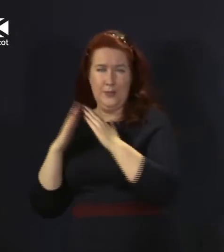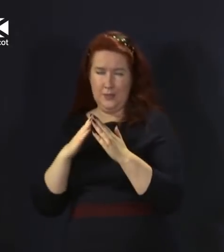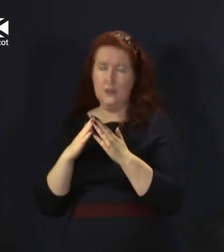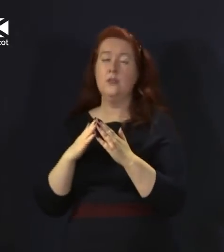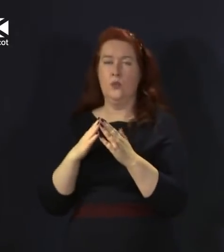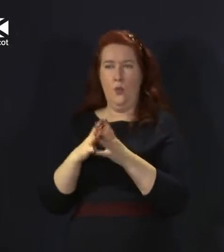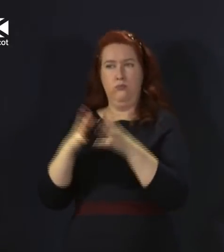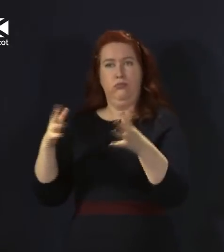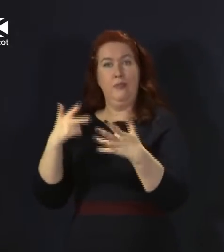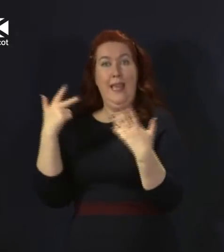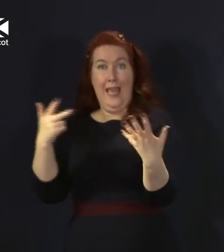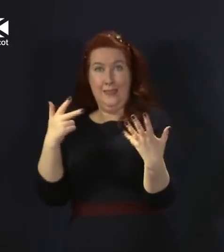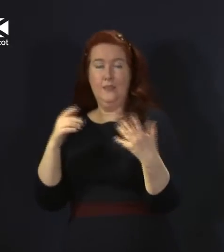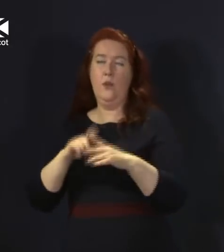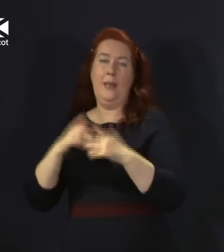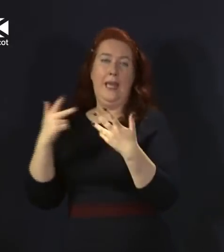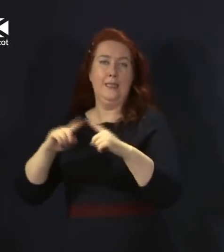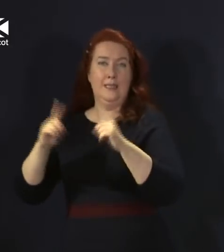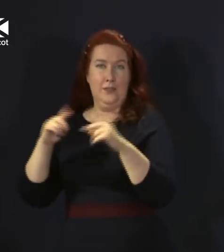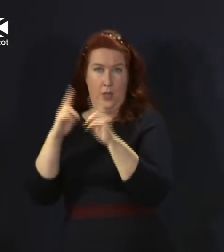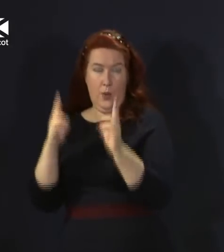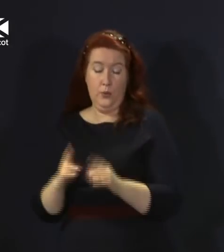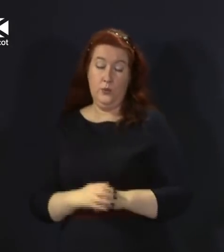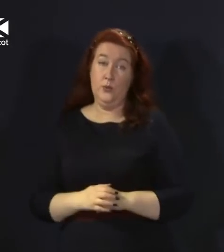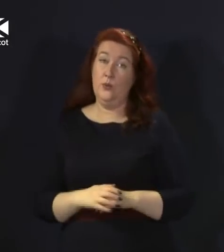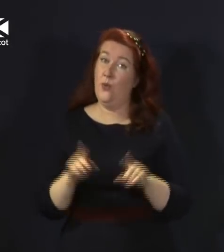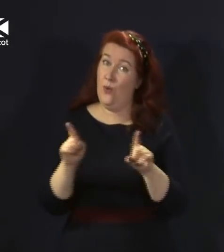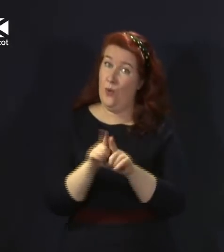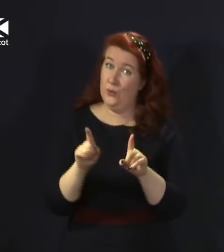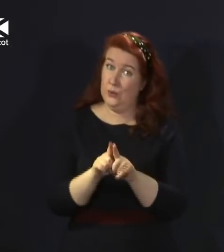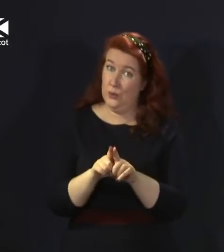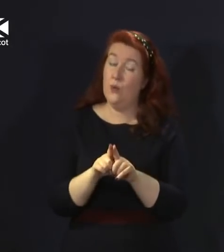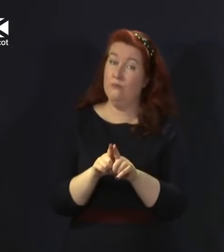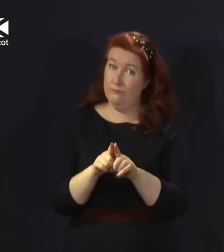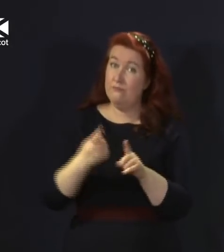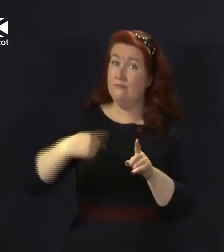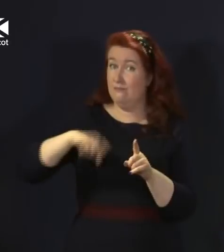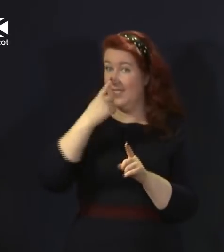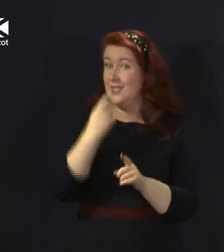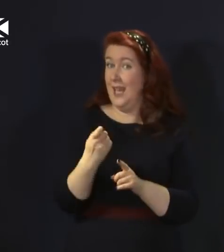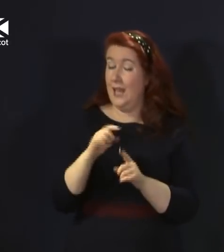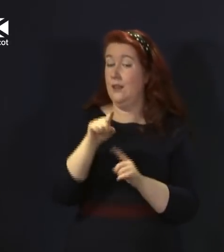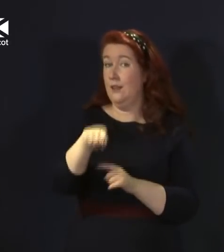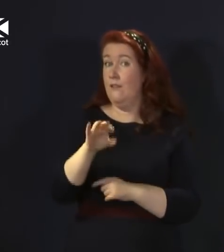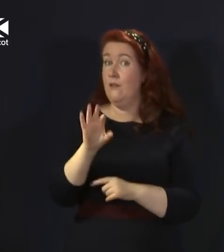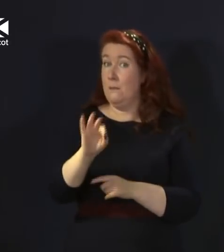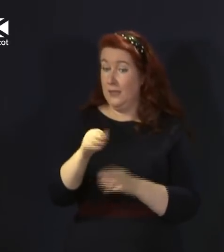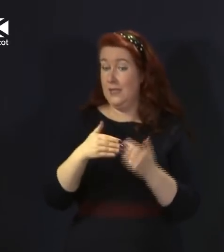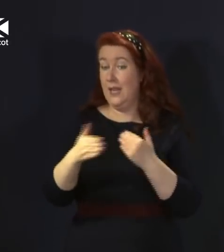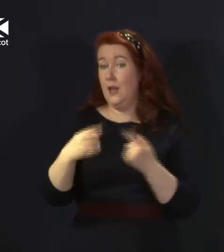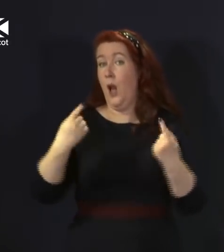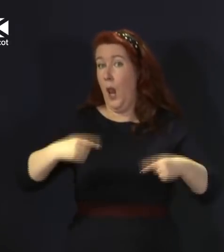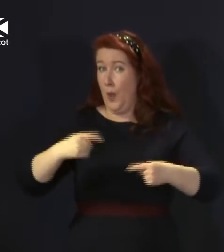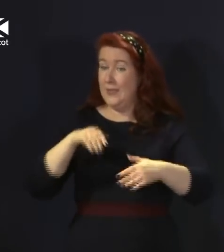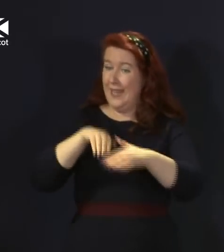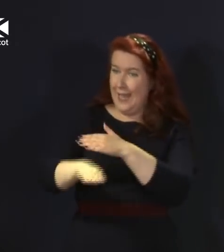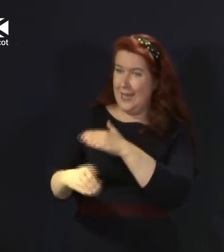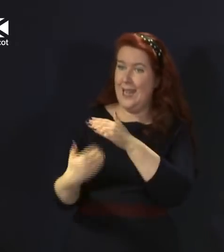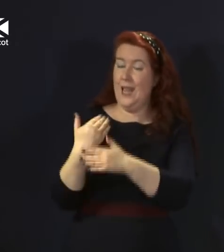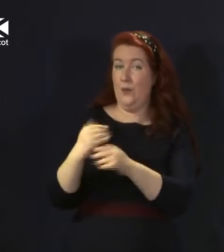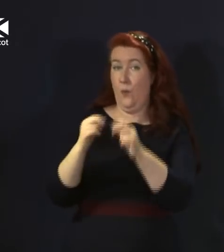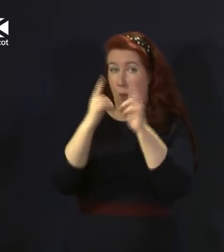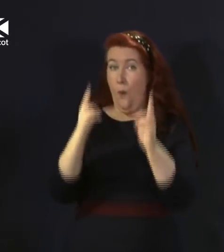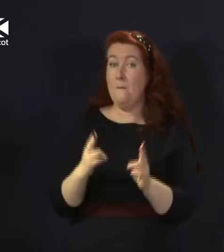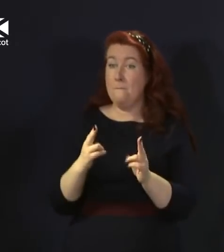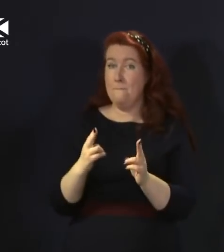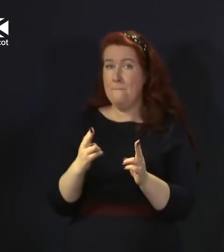case now. And even more significantly, we will be able from Monday to meet in each other's homes, and that includes